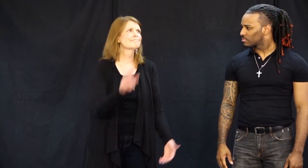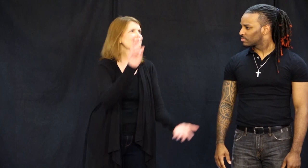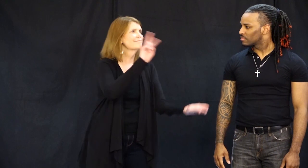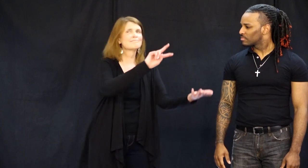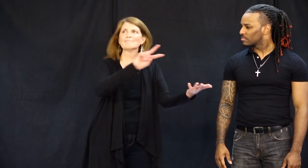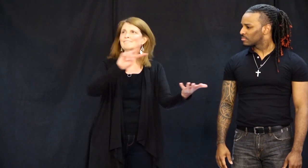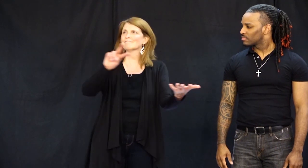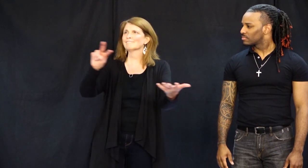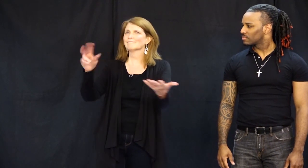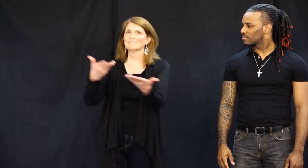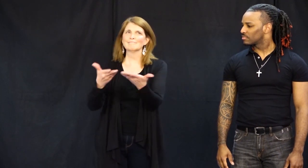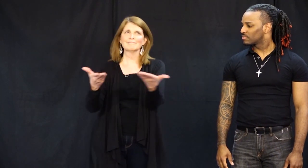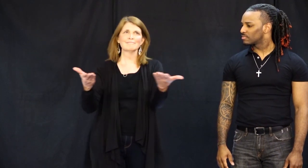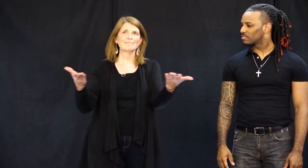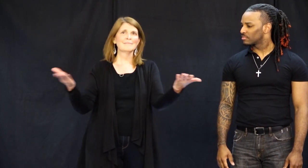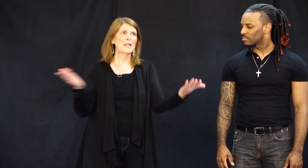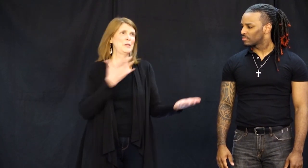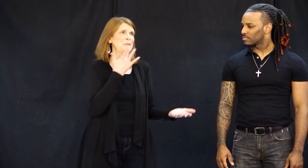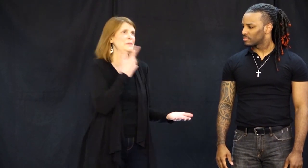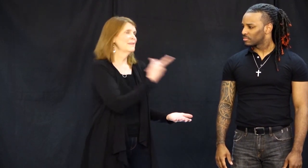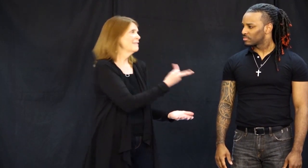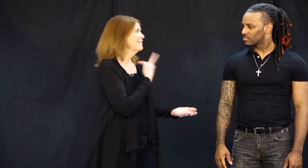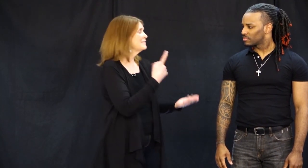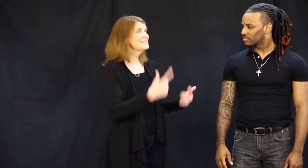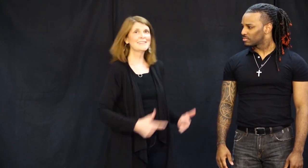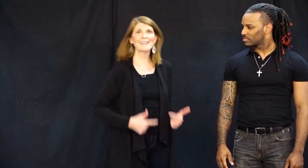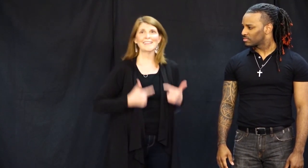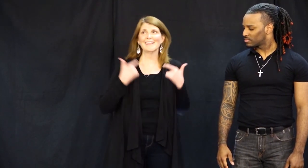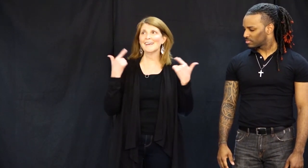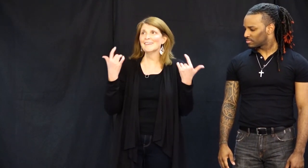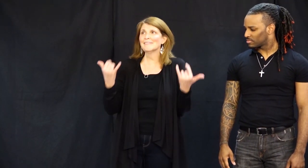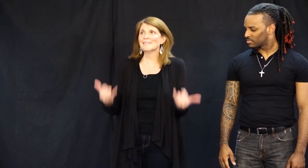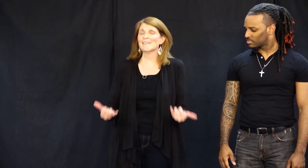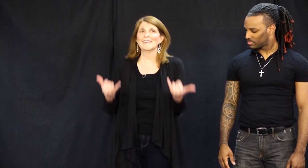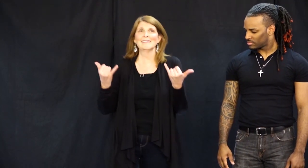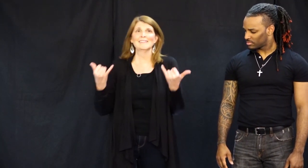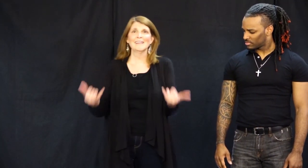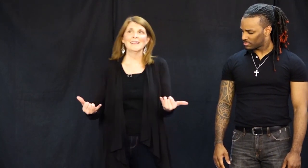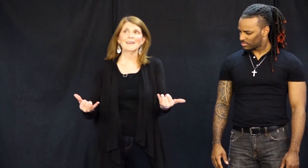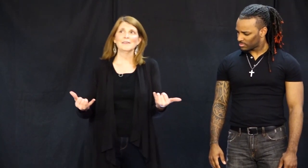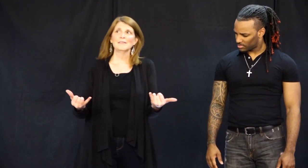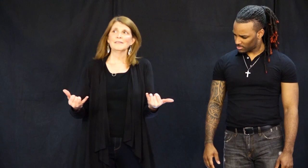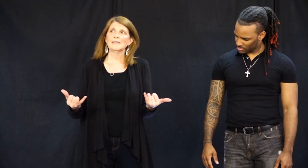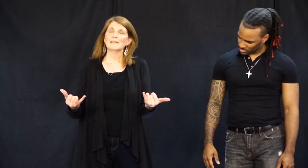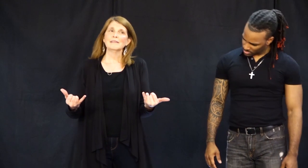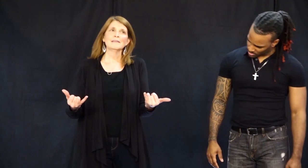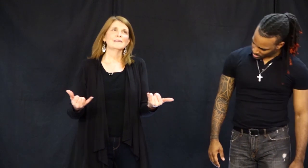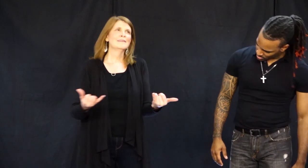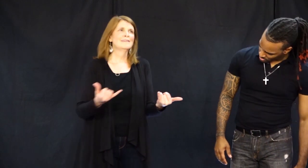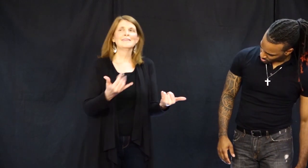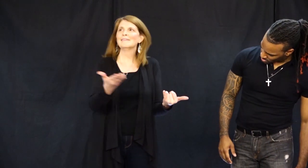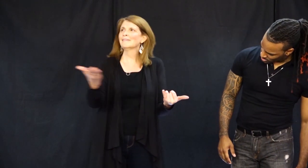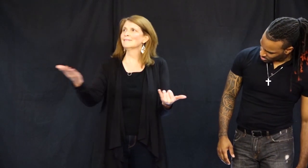Look around at how lucky we are to be alive right now. Look around,